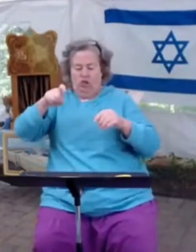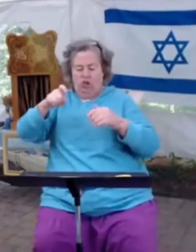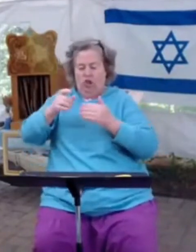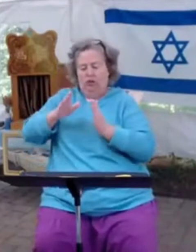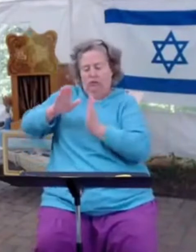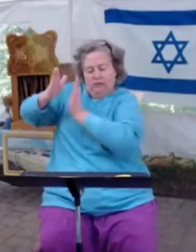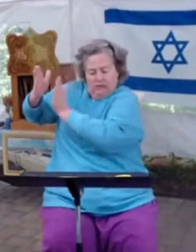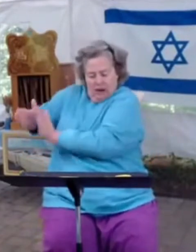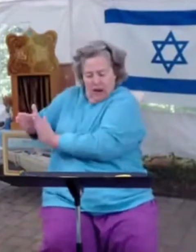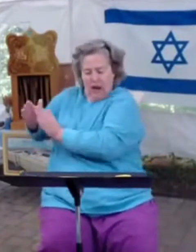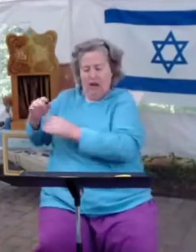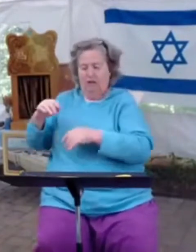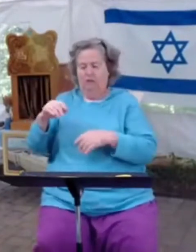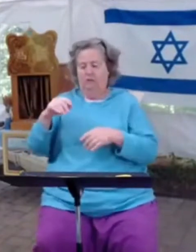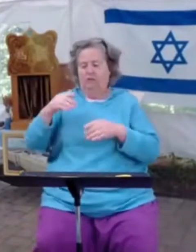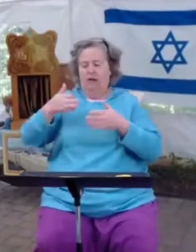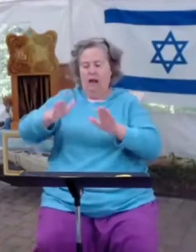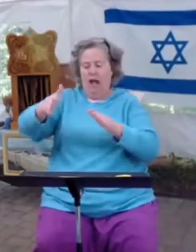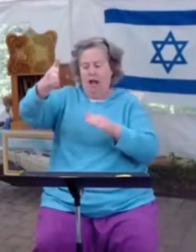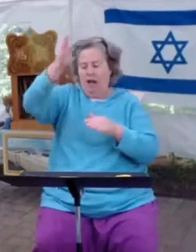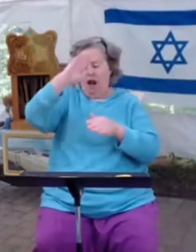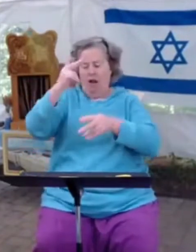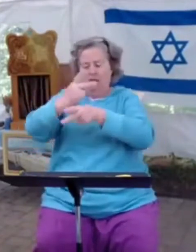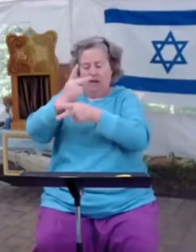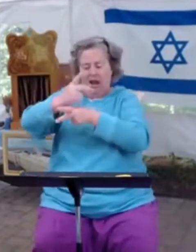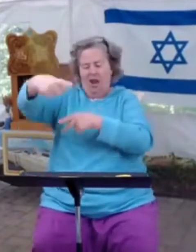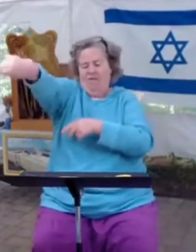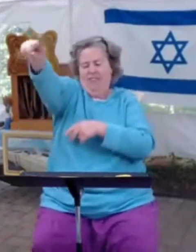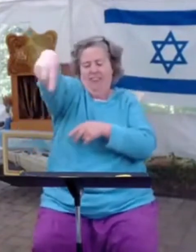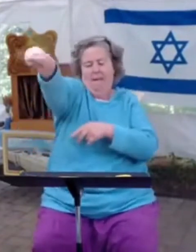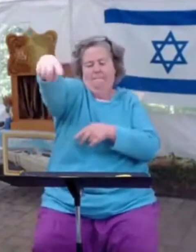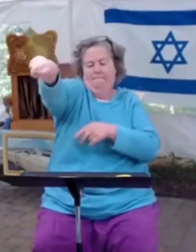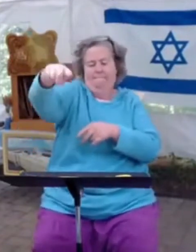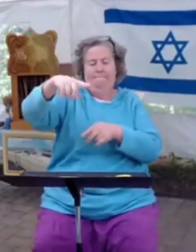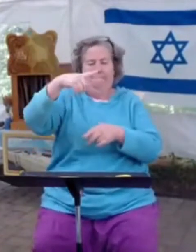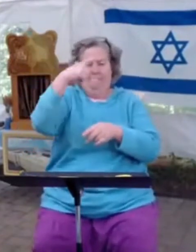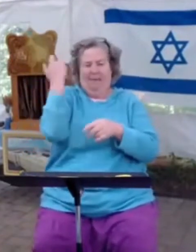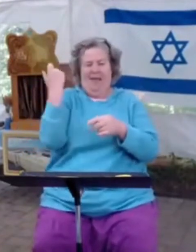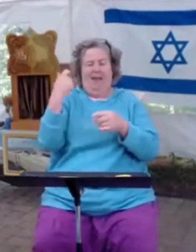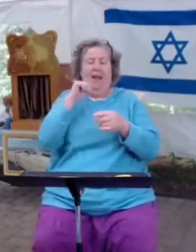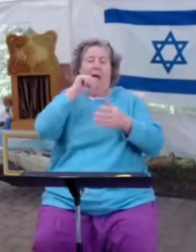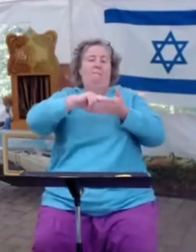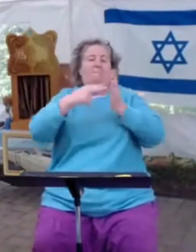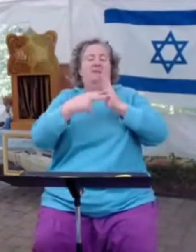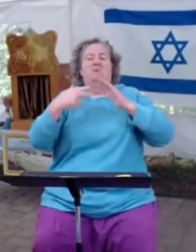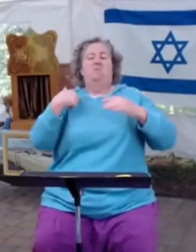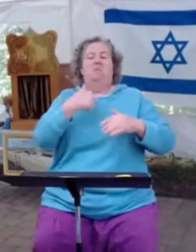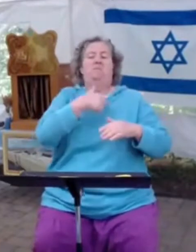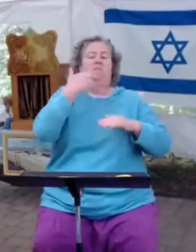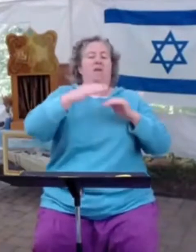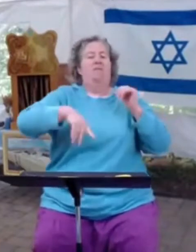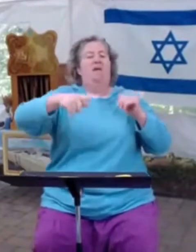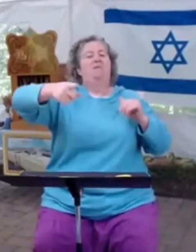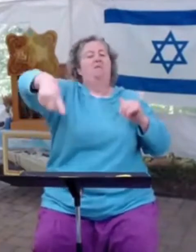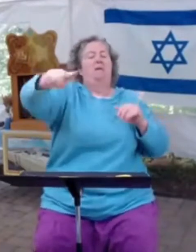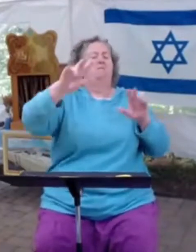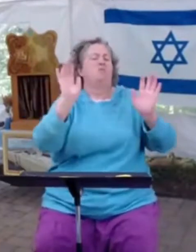such, we should not get involved in man's squabbles, neither in their religious